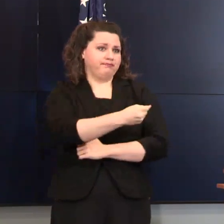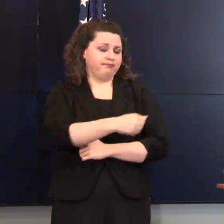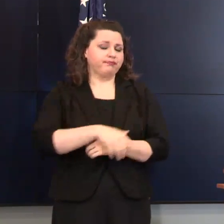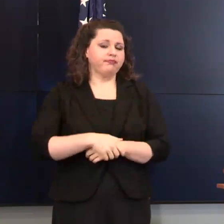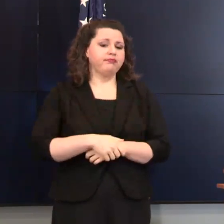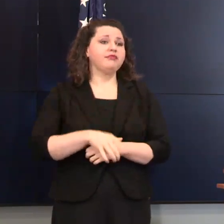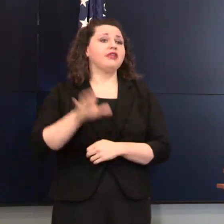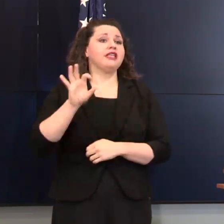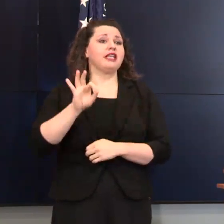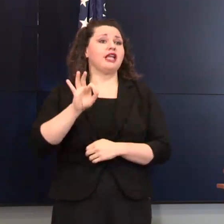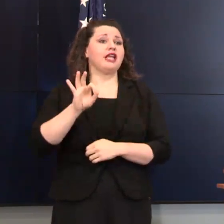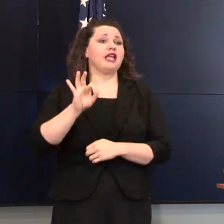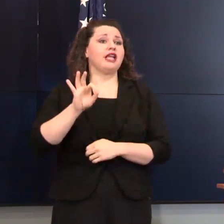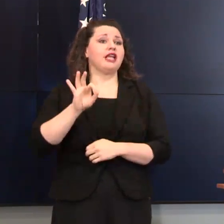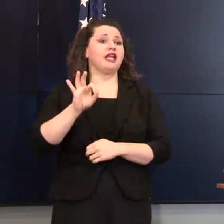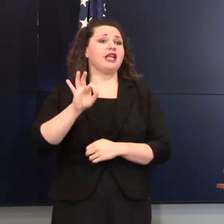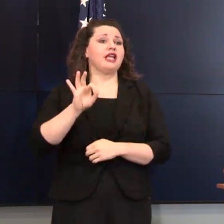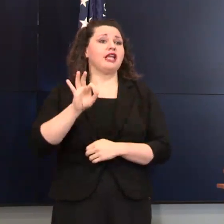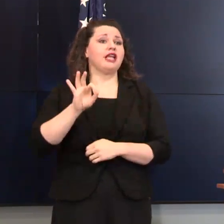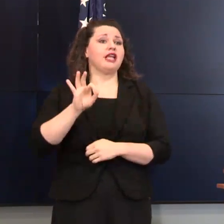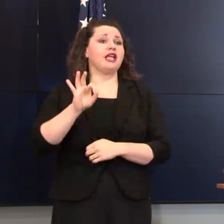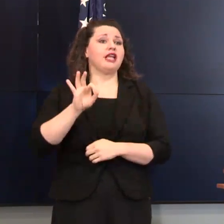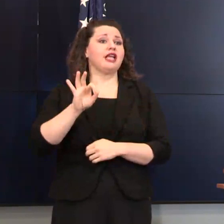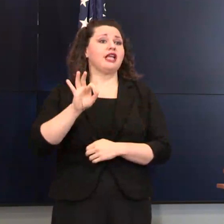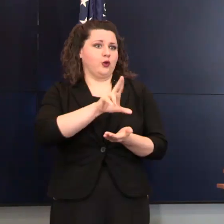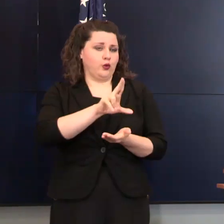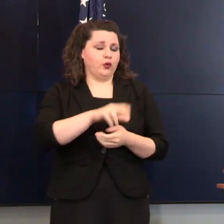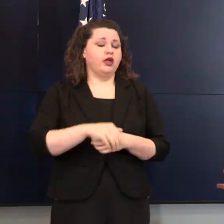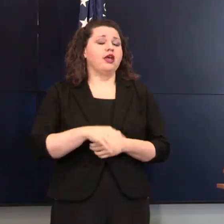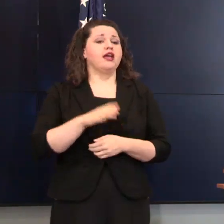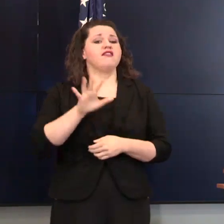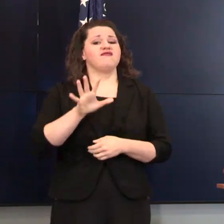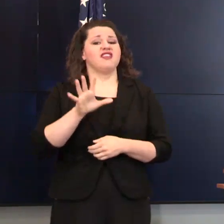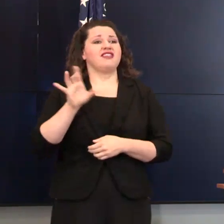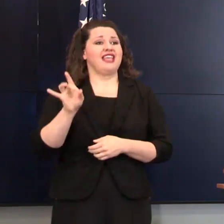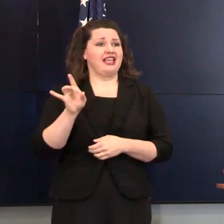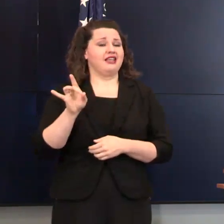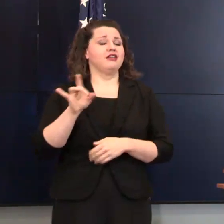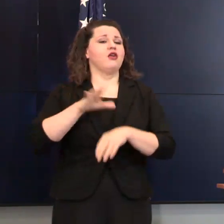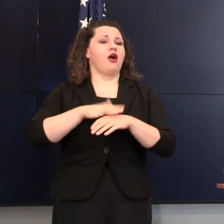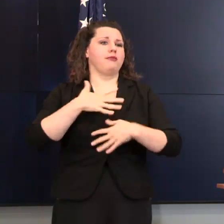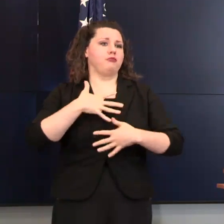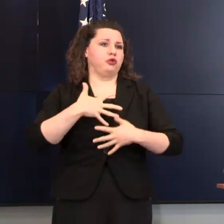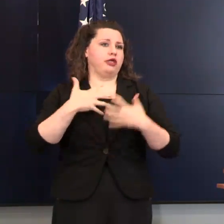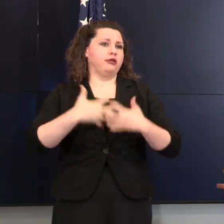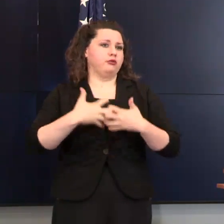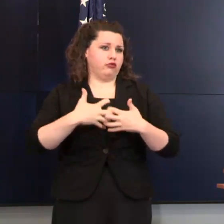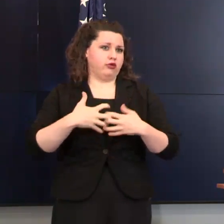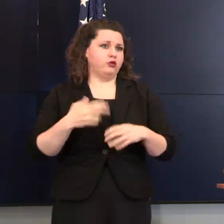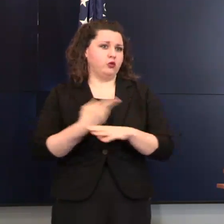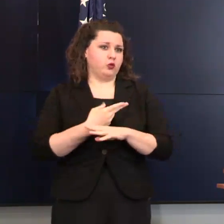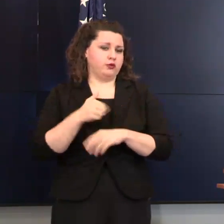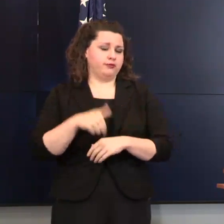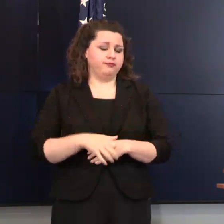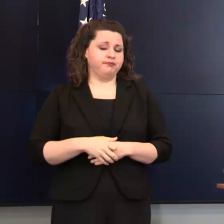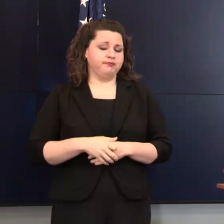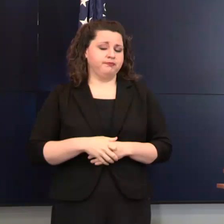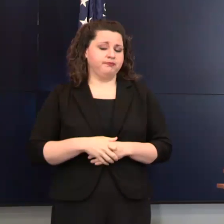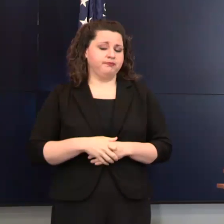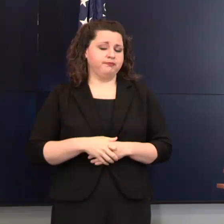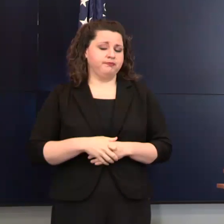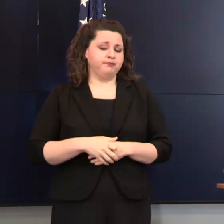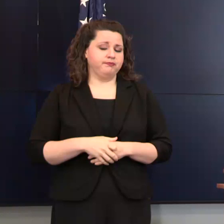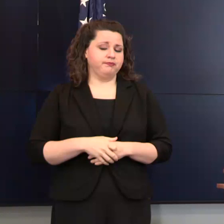regions yesterday, there were 214 COVID-19 patients hospitalized. 23 were admitted in the